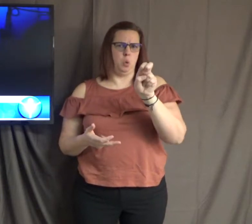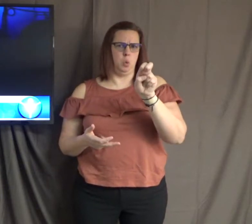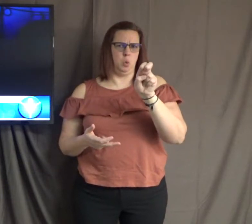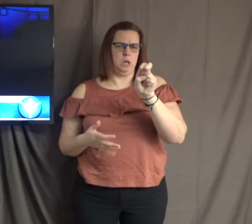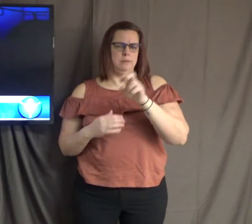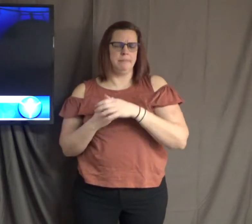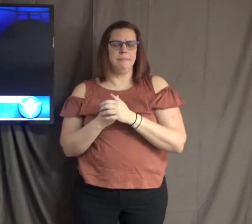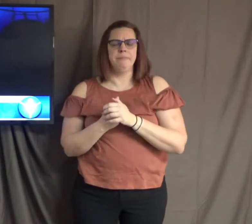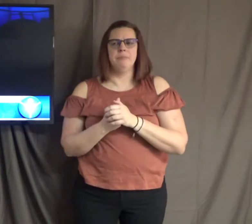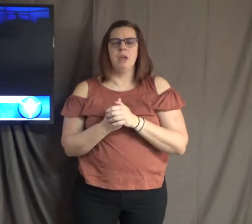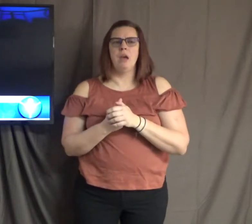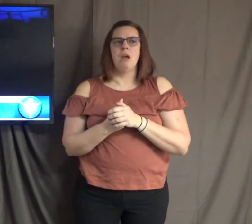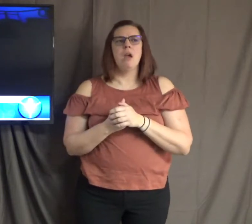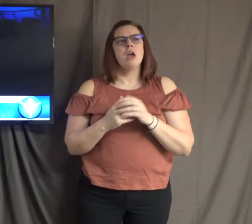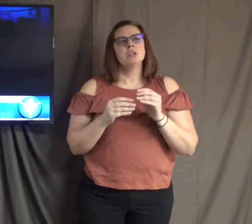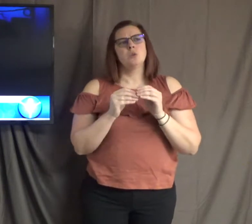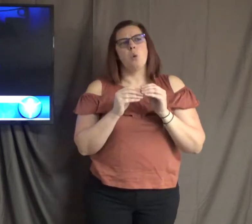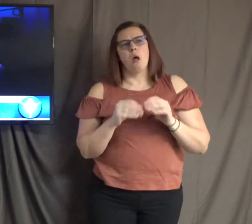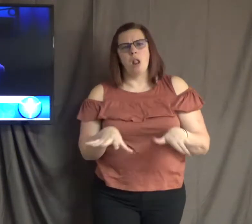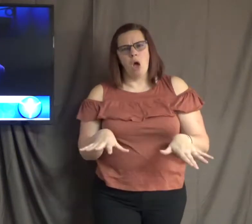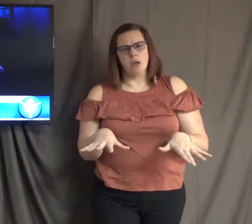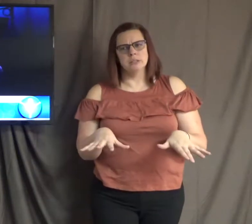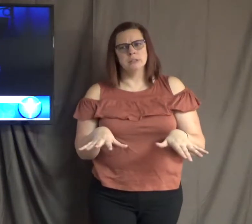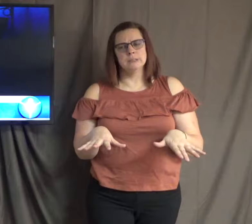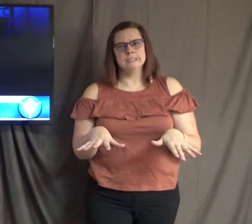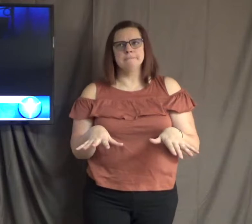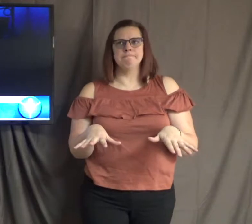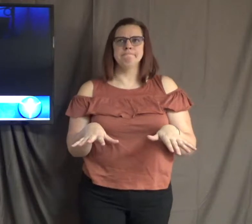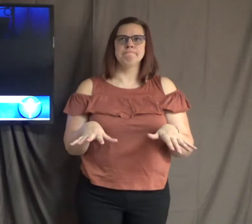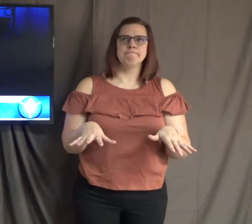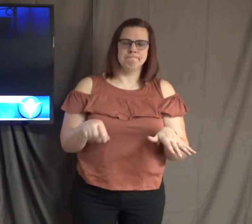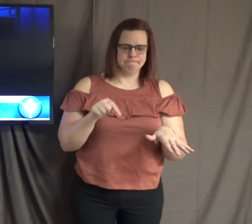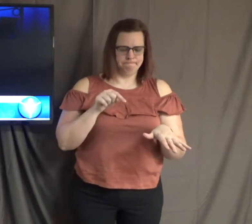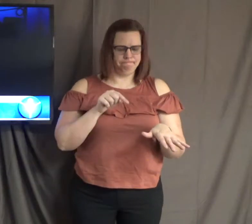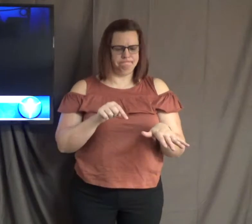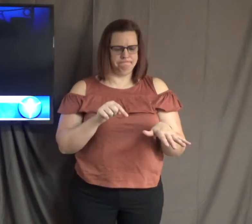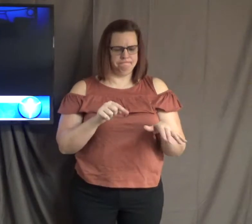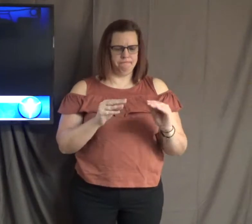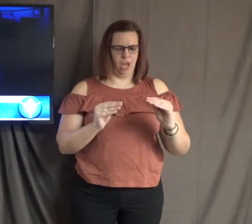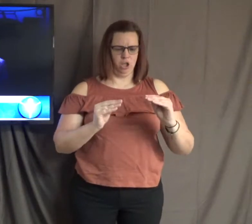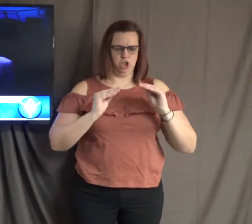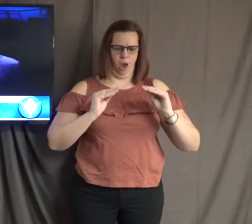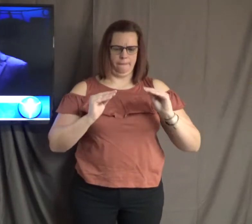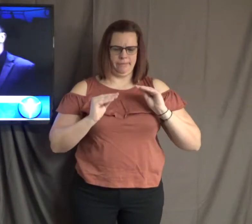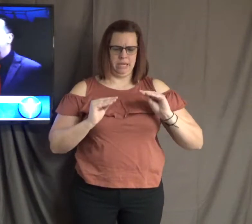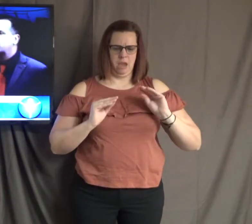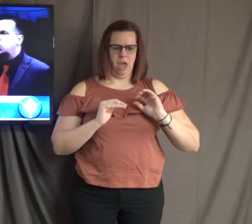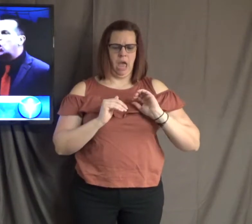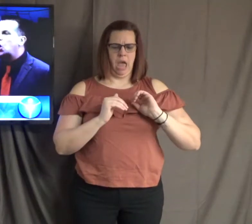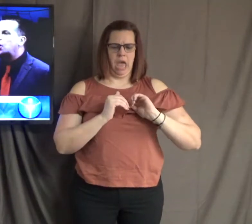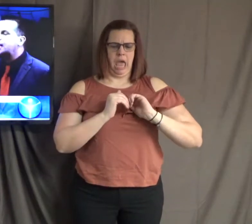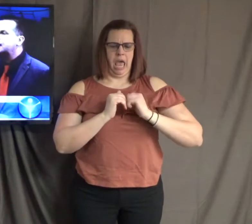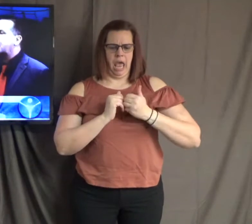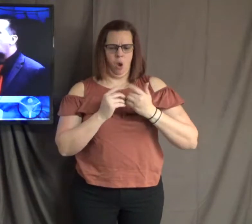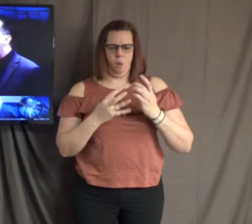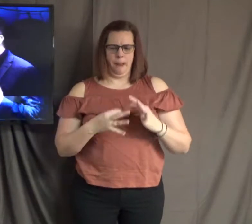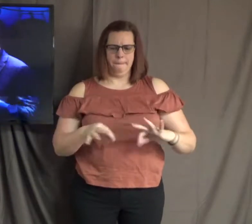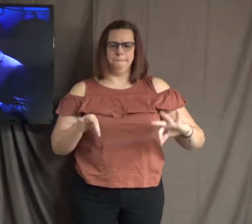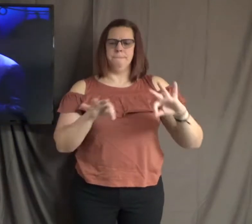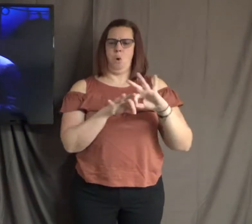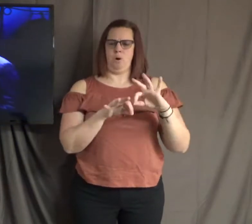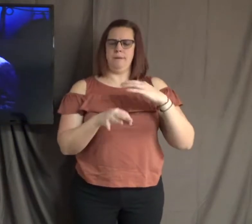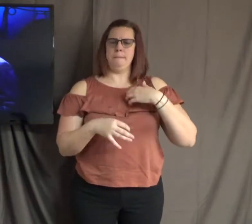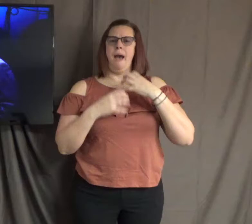Loss has taught me how important my virtues are, and has taught me that as long as I